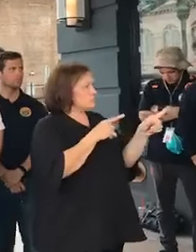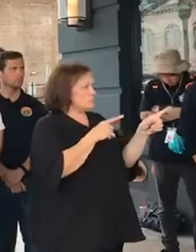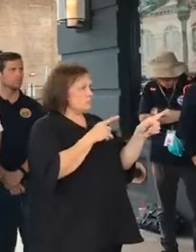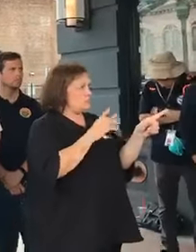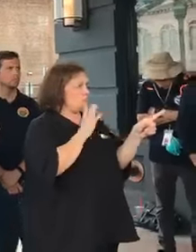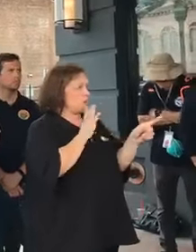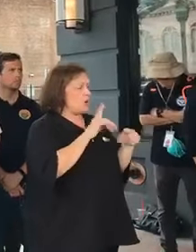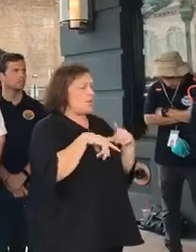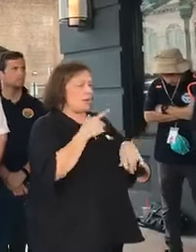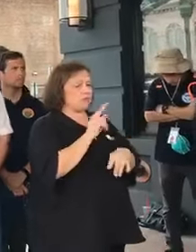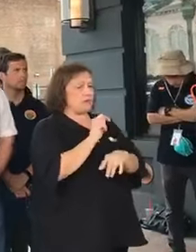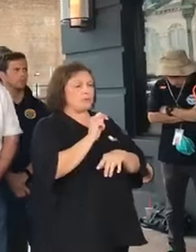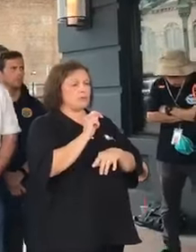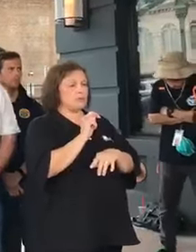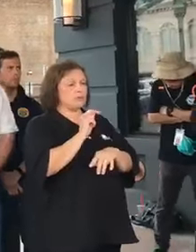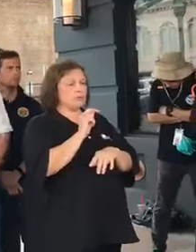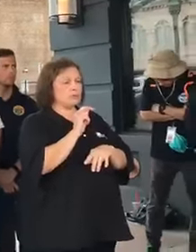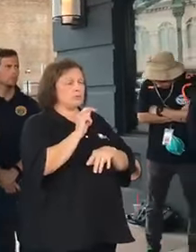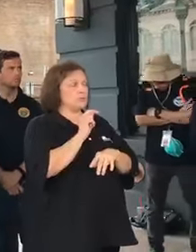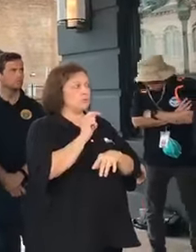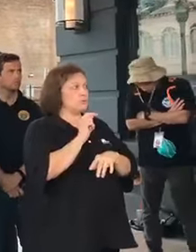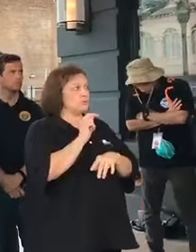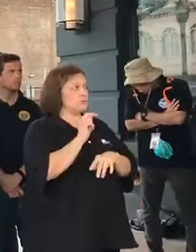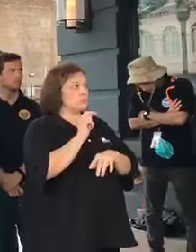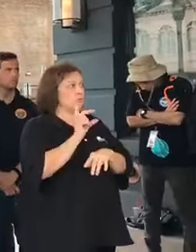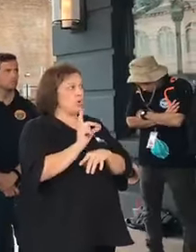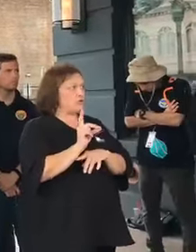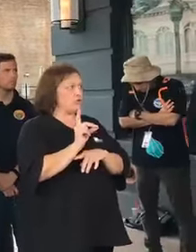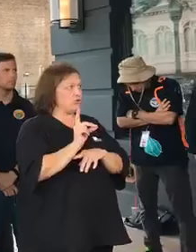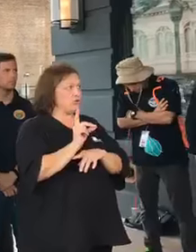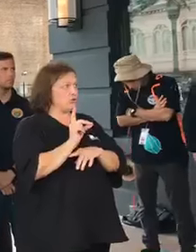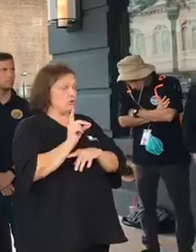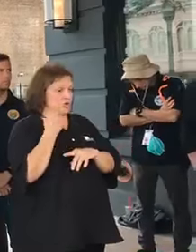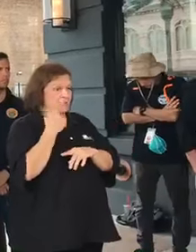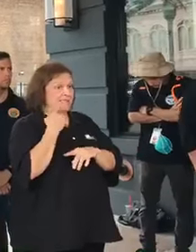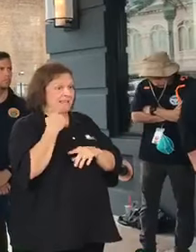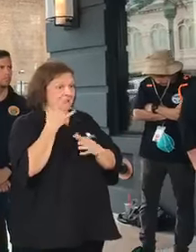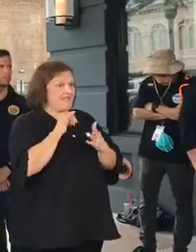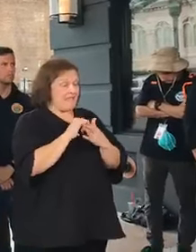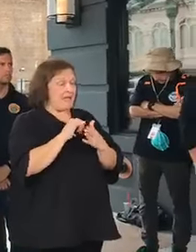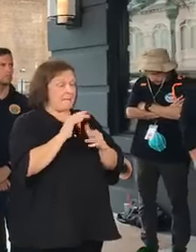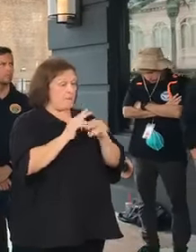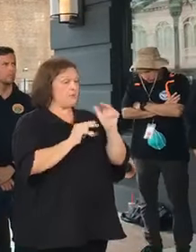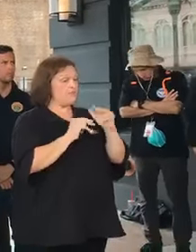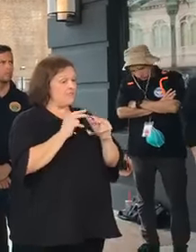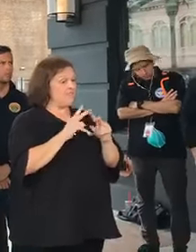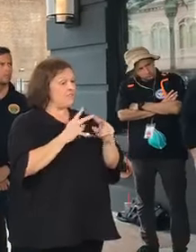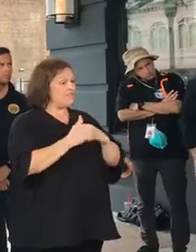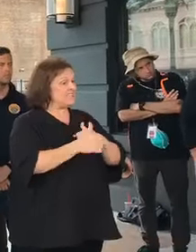the tropical depression, we make it. You said this building is very dicey.